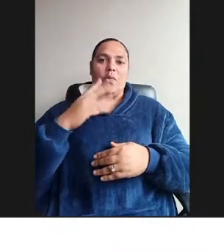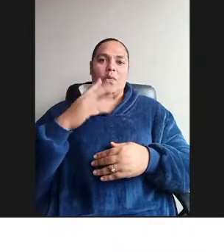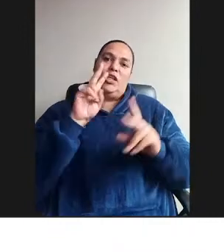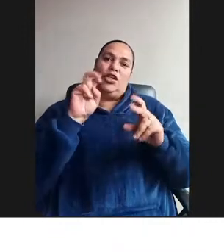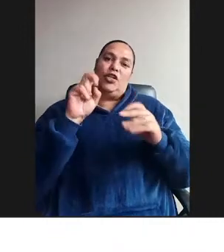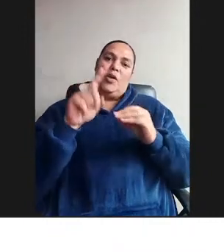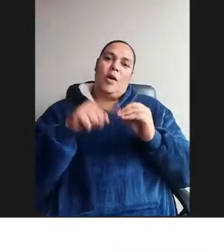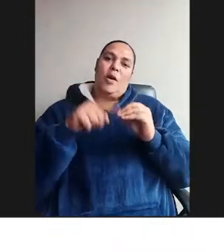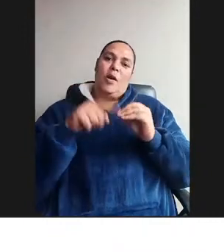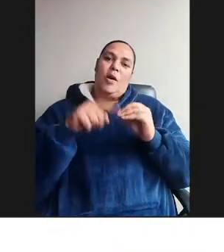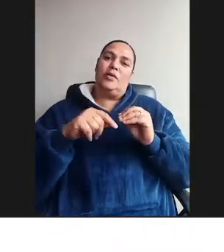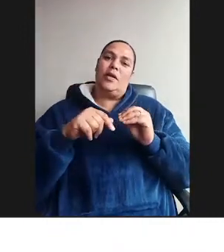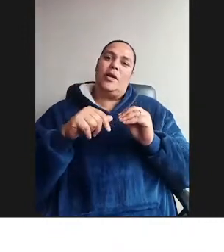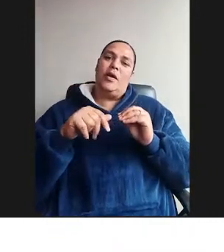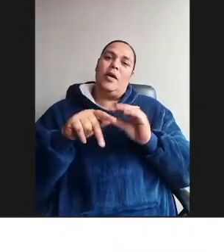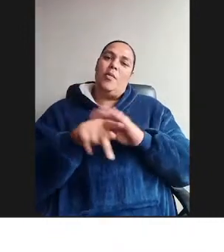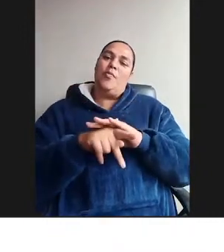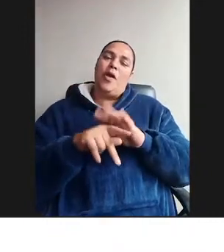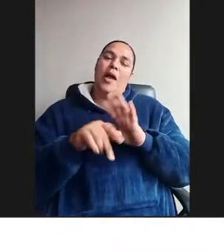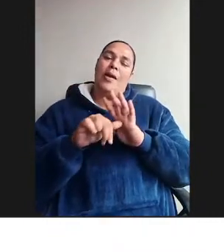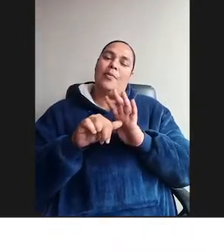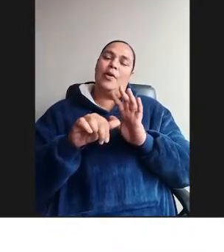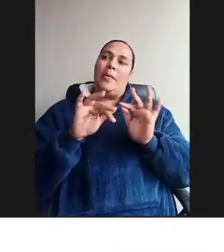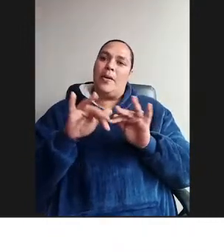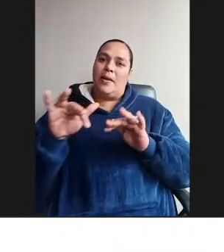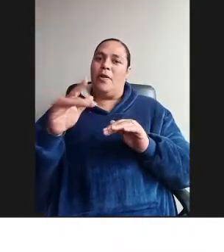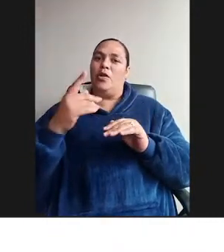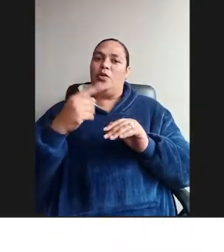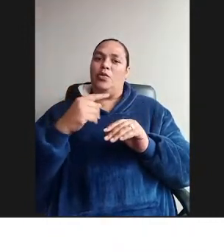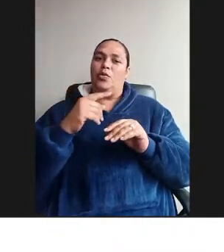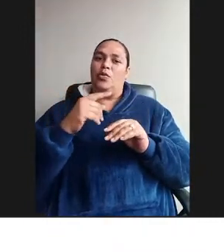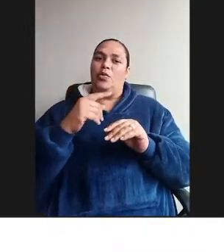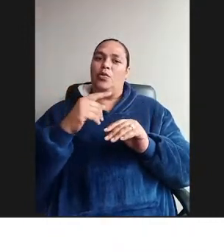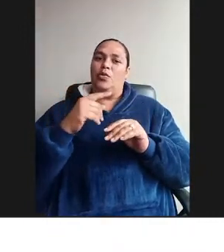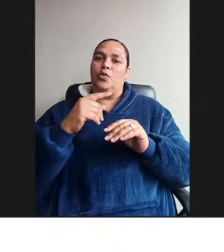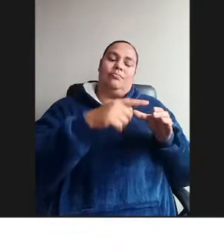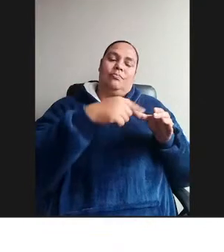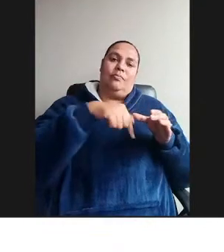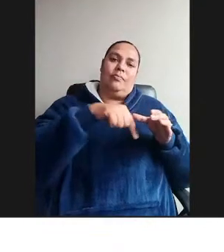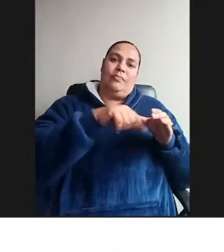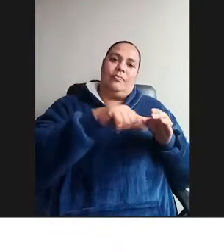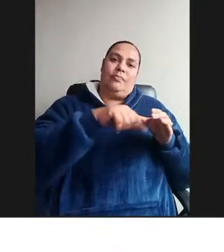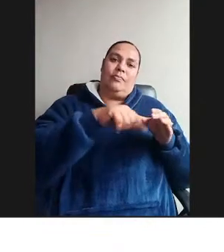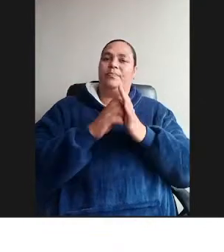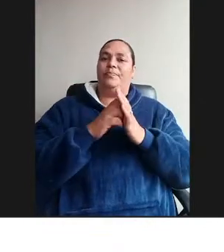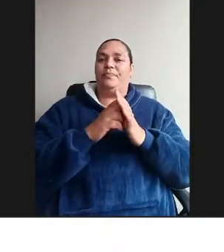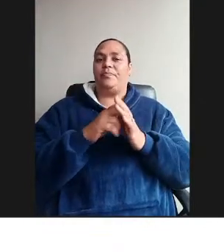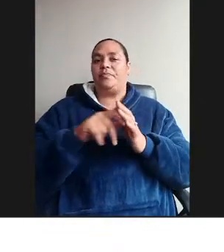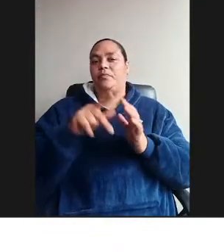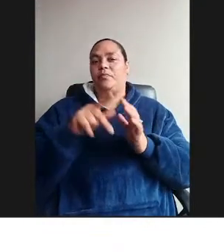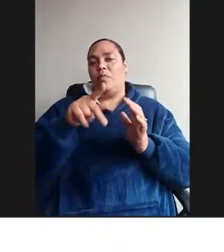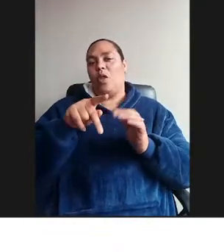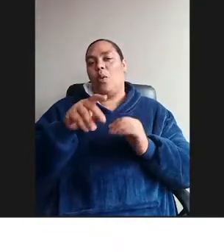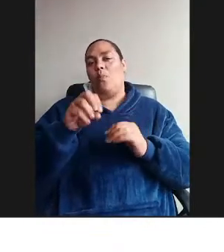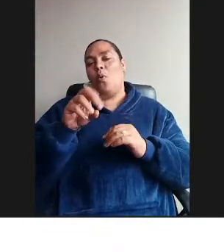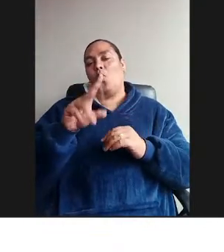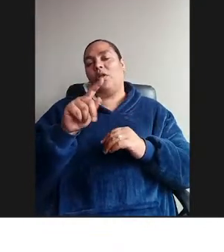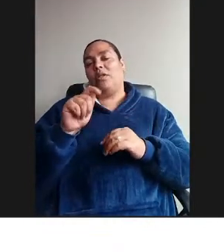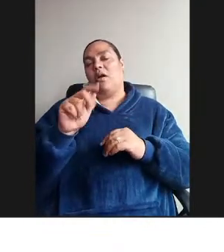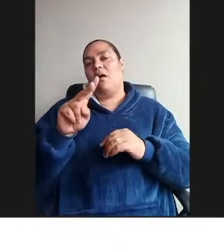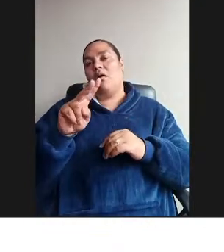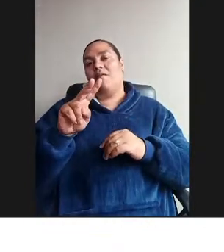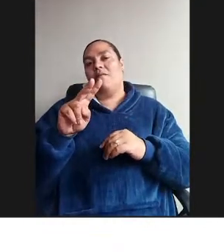primary PO going to a constituency, an example, Porterville Primary. When you